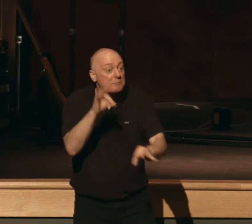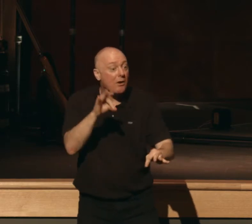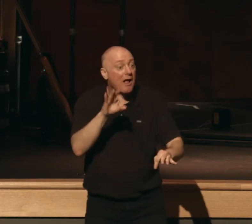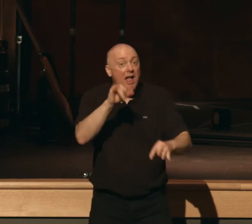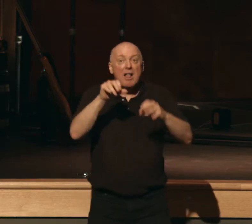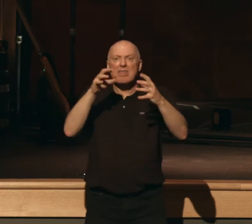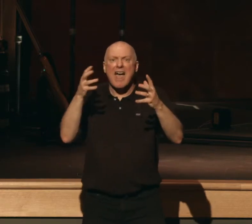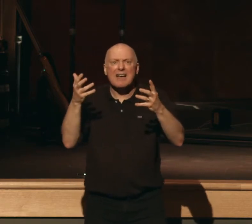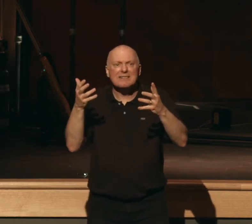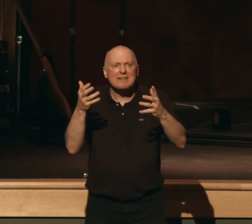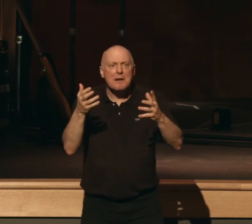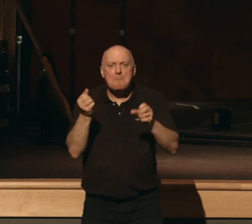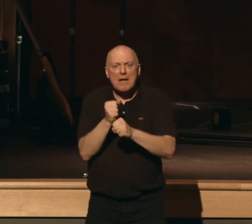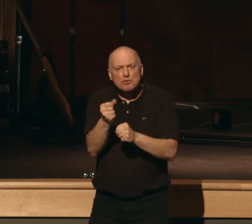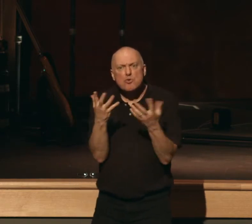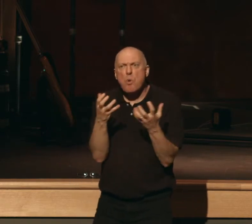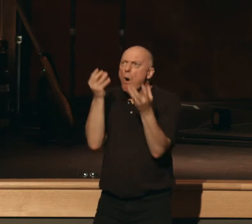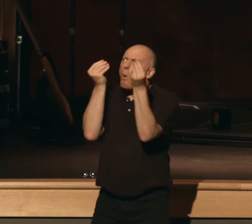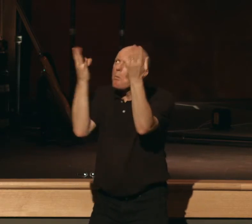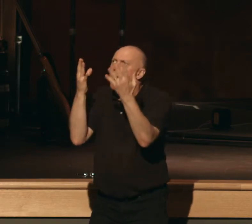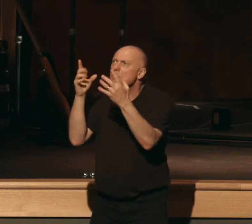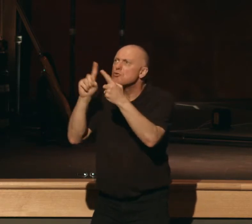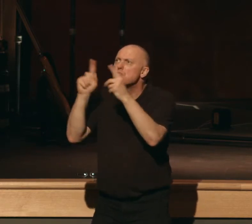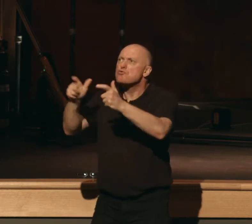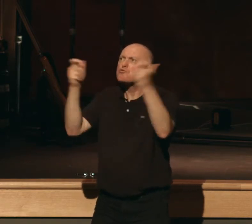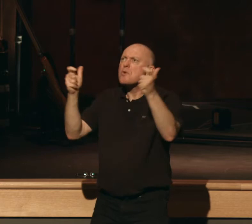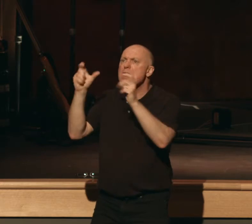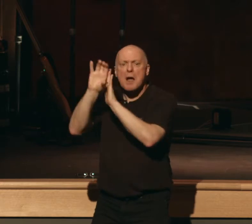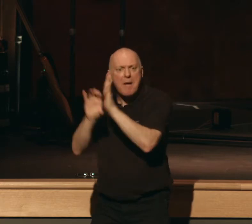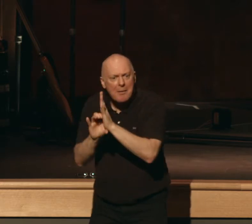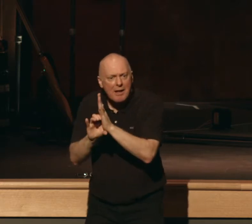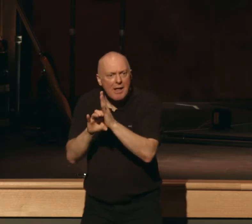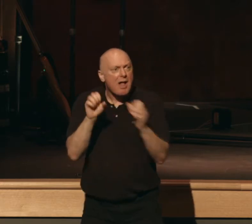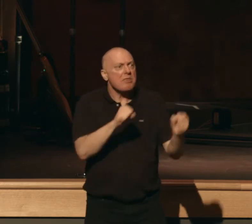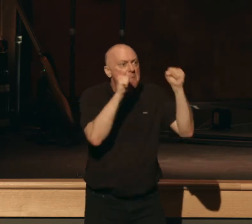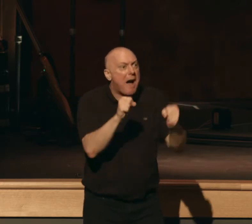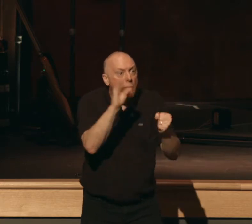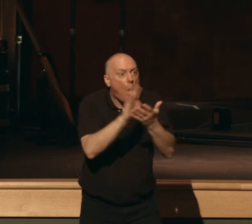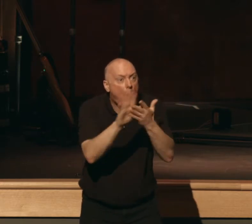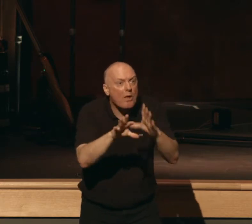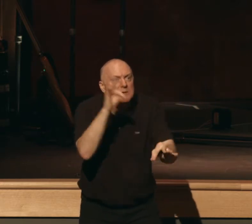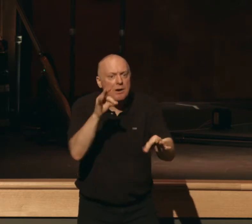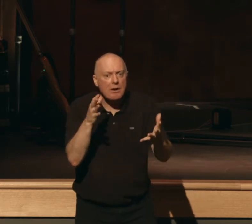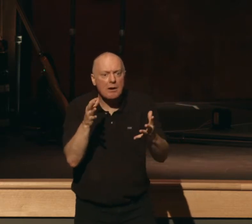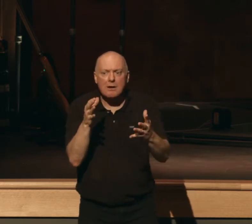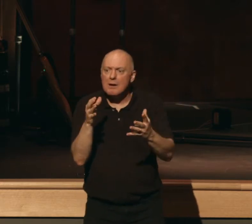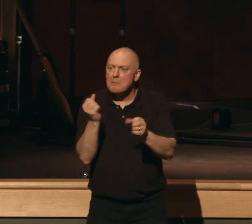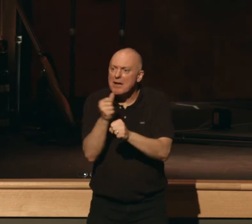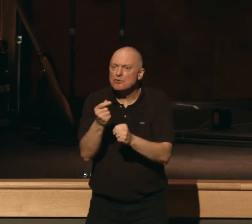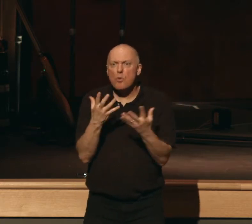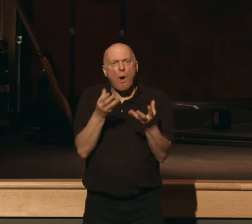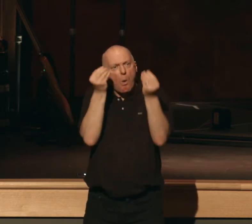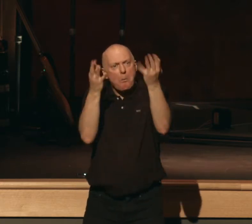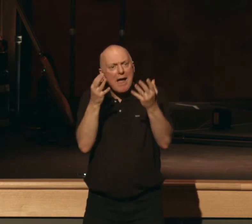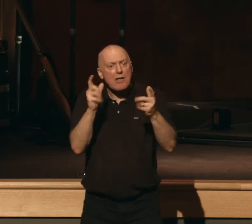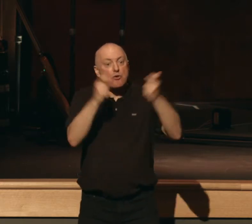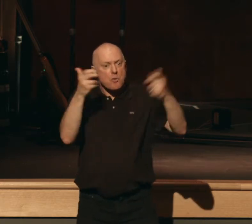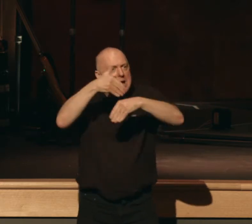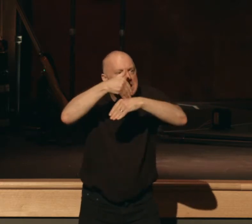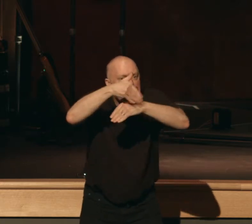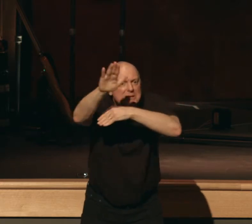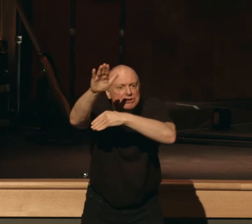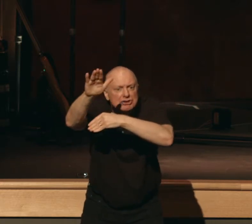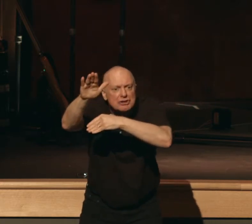Spirit that brings about obedience to the great commandment? The power of the Holy Spirit that brings about obedience to the great